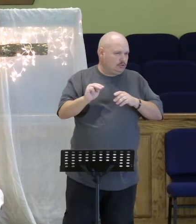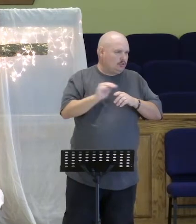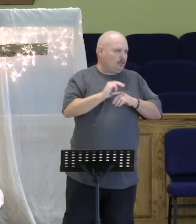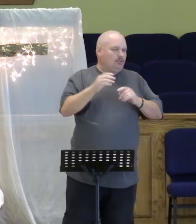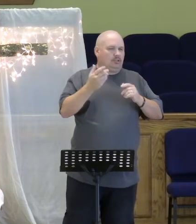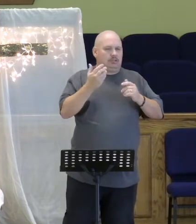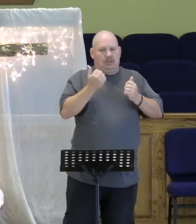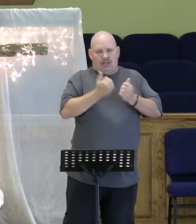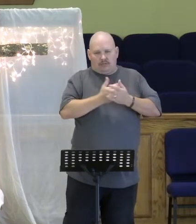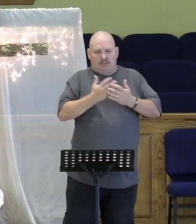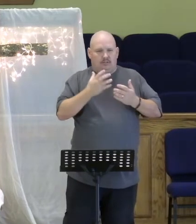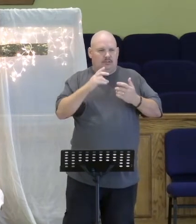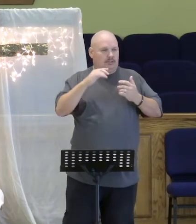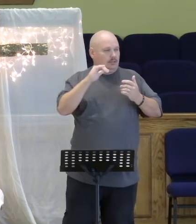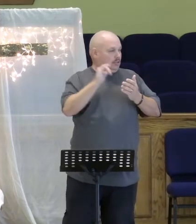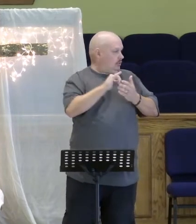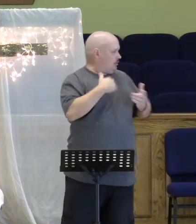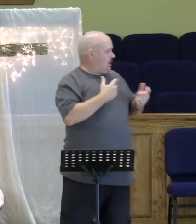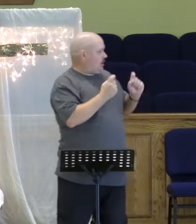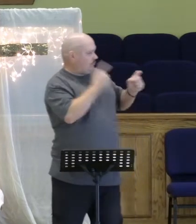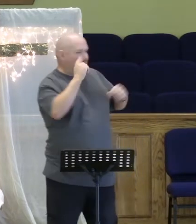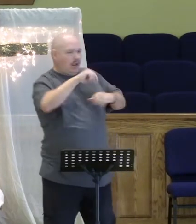about deaf ministry, and